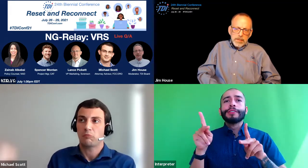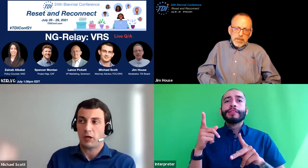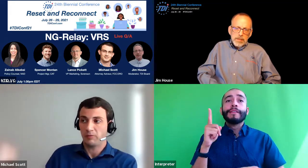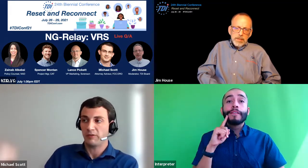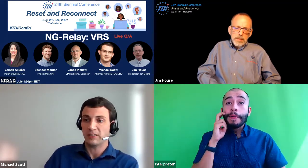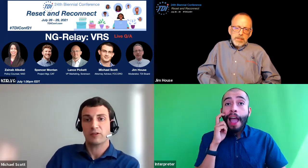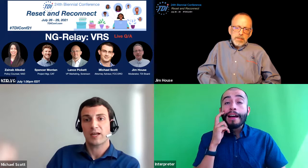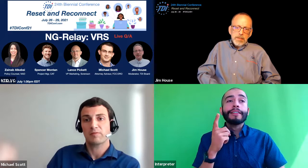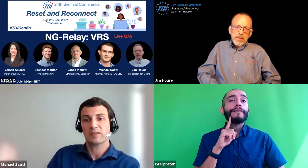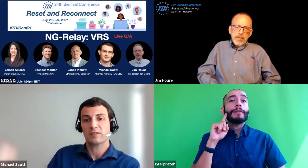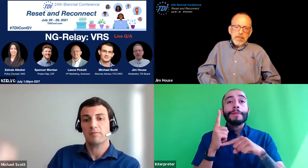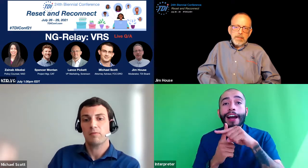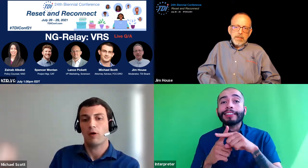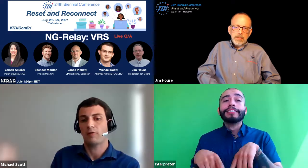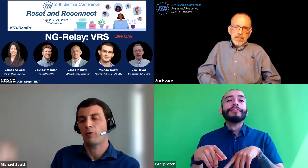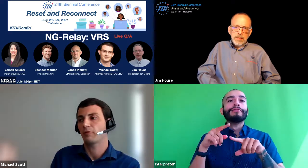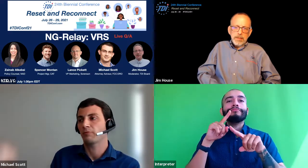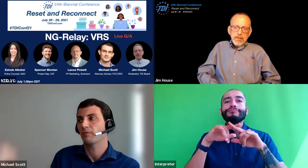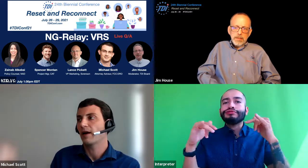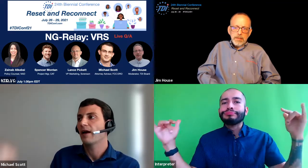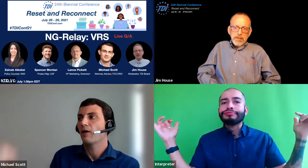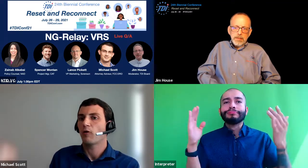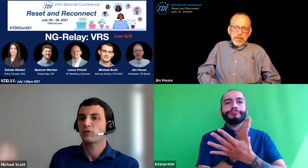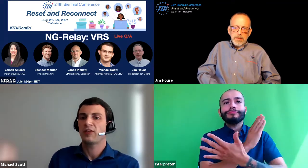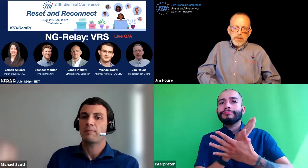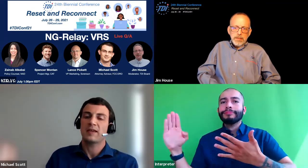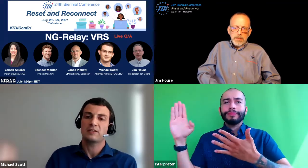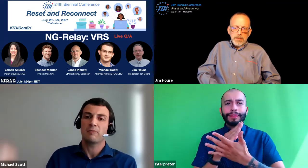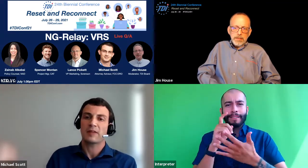at a completely different type of system, or